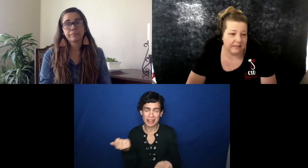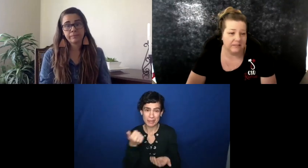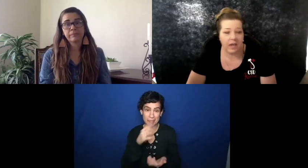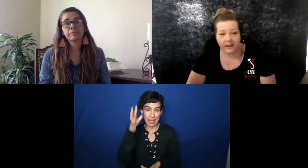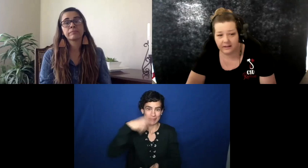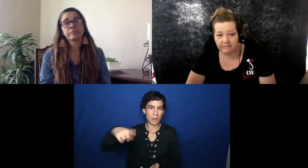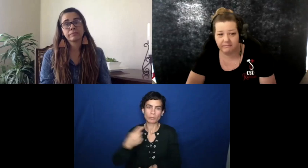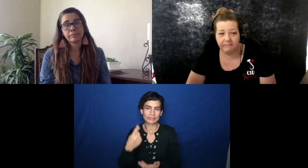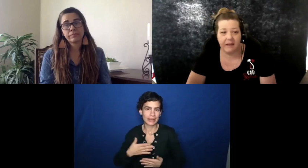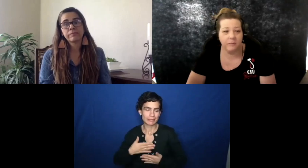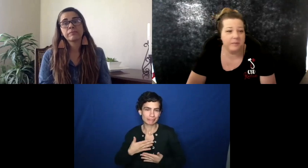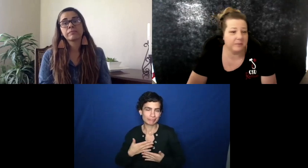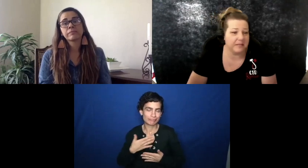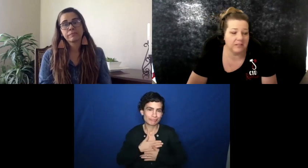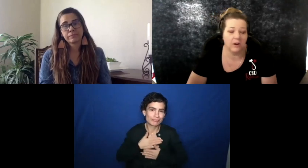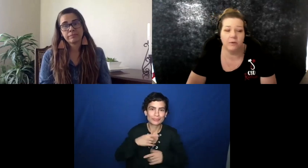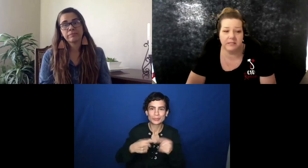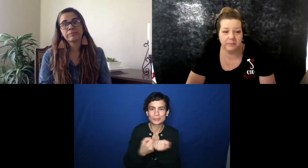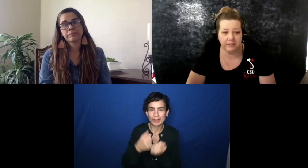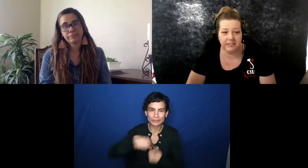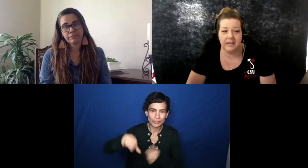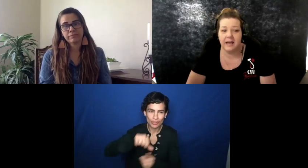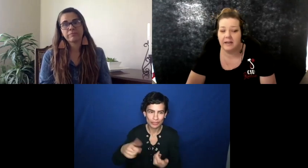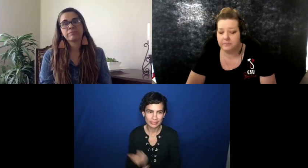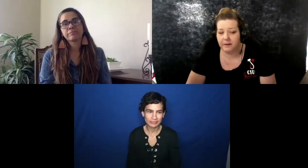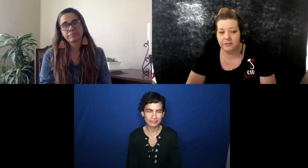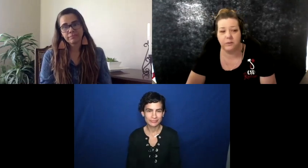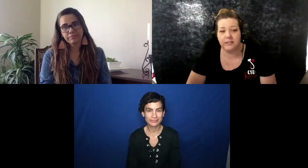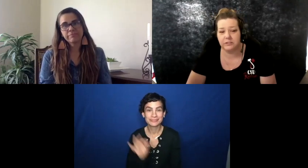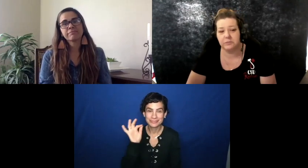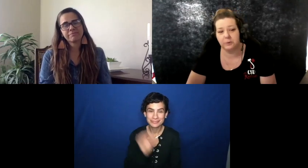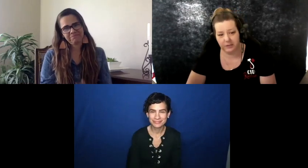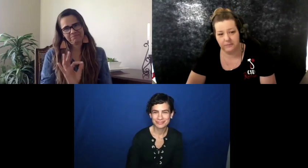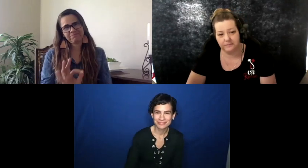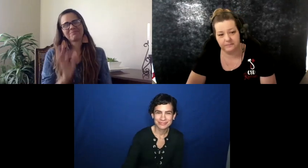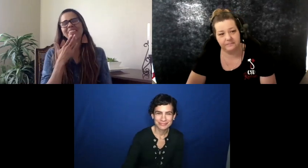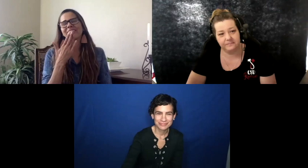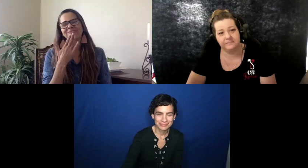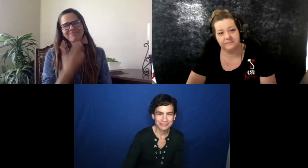Ask, check. Other people's opinions are always important. Other parents are willing to support you.